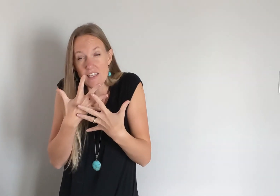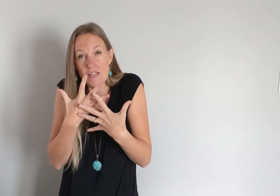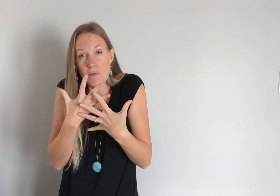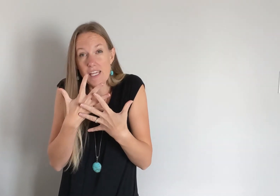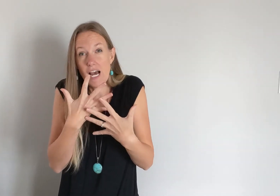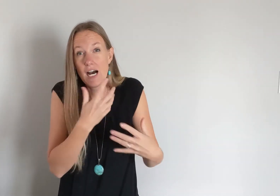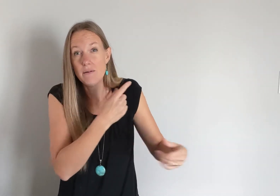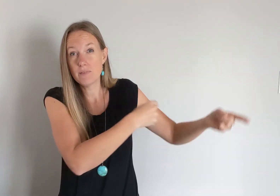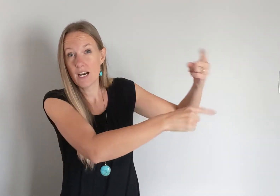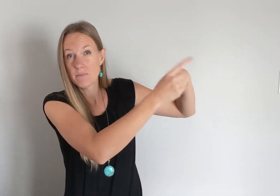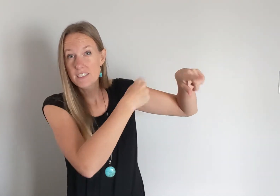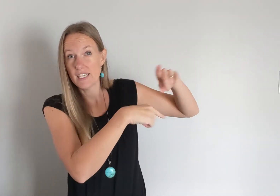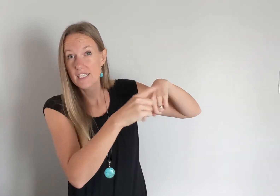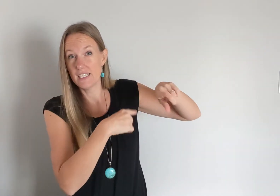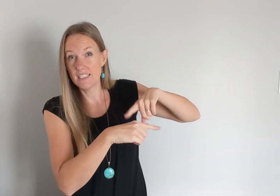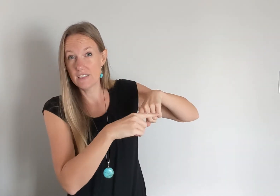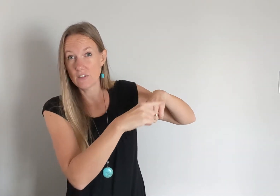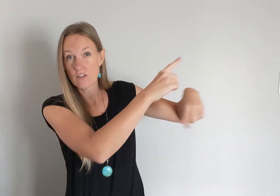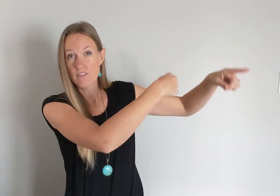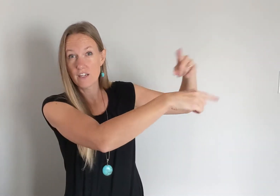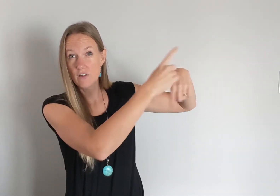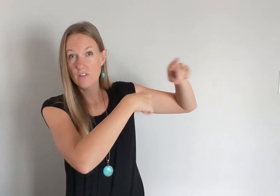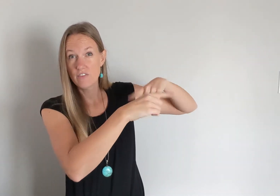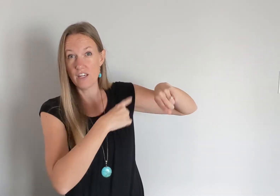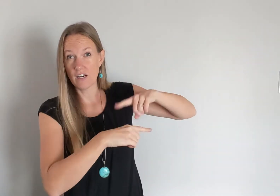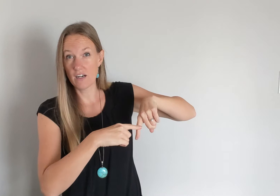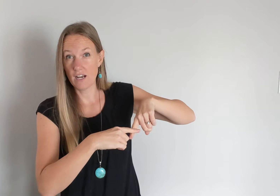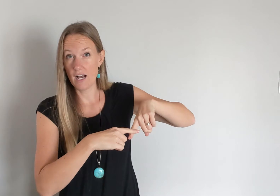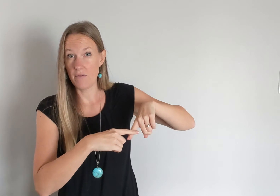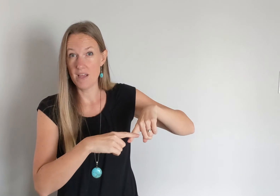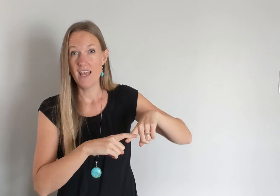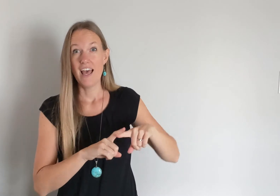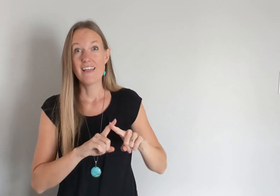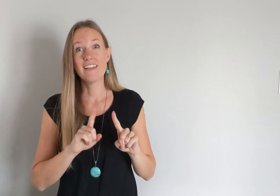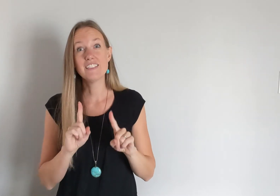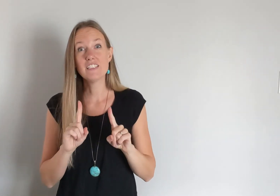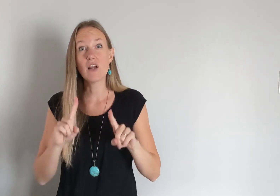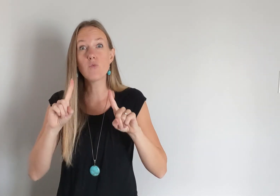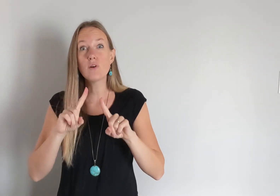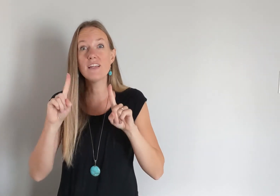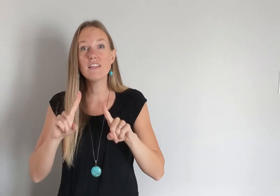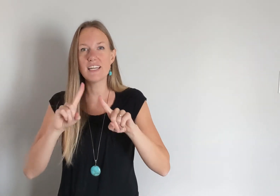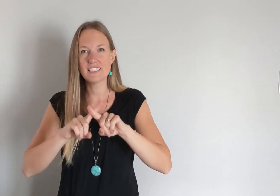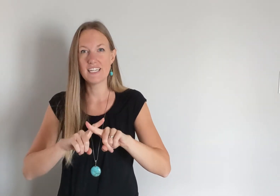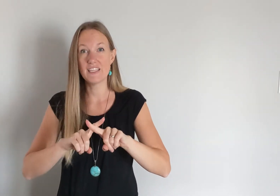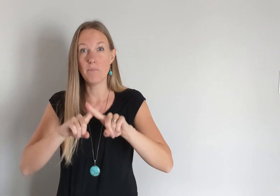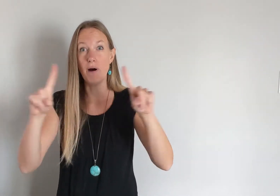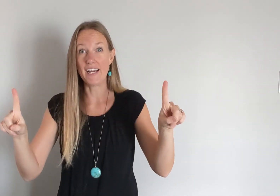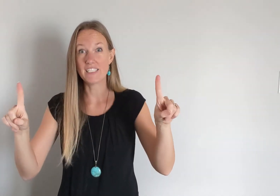then may come. Come is like this, so you're finger over finger, come. And then this is, I really like to hit the butt